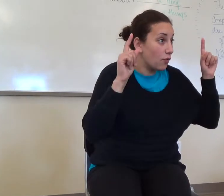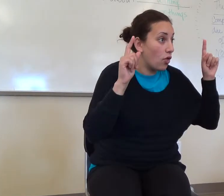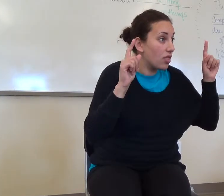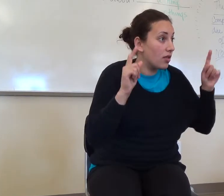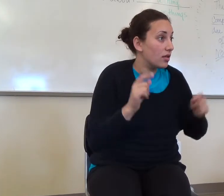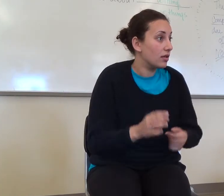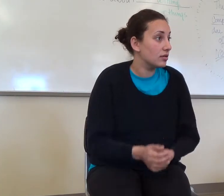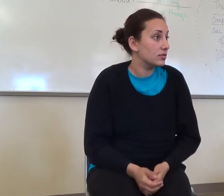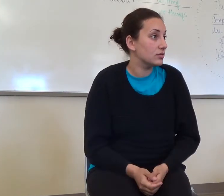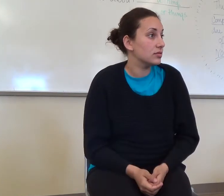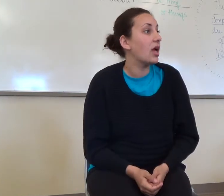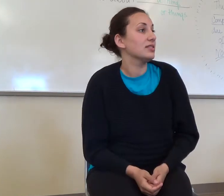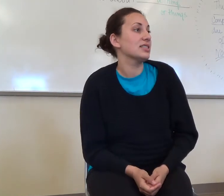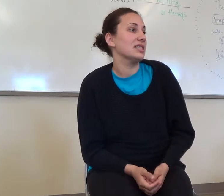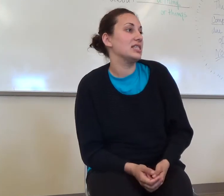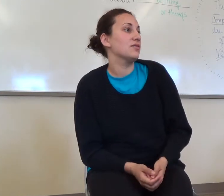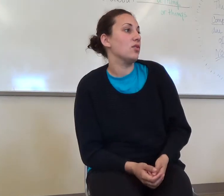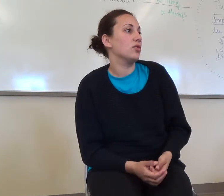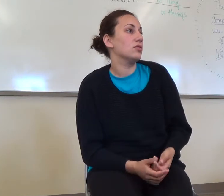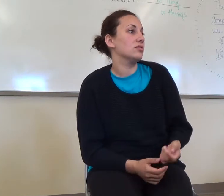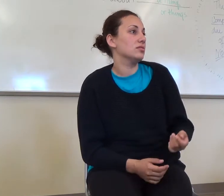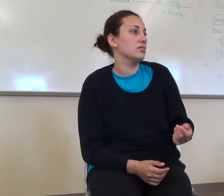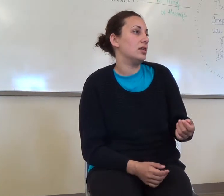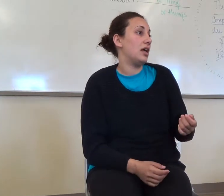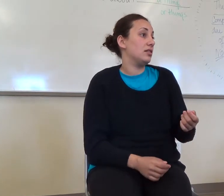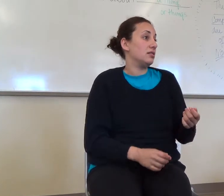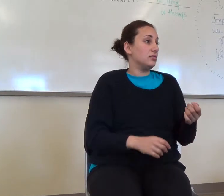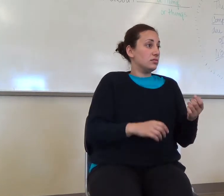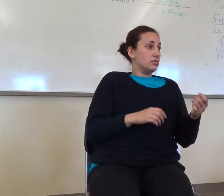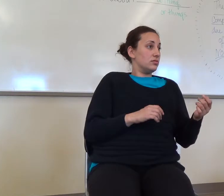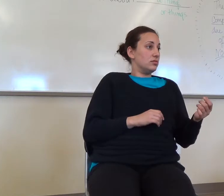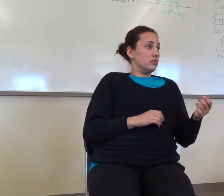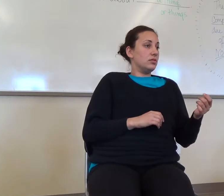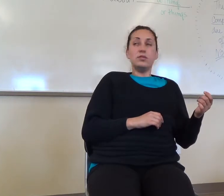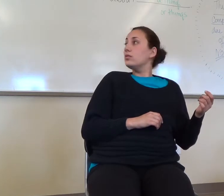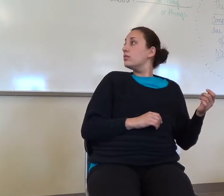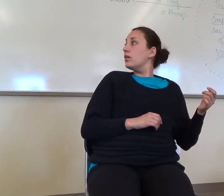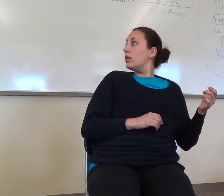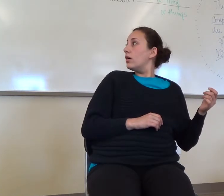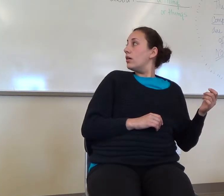you do is going to lead you to the answers that I'm looking for.